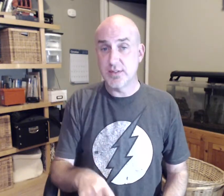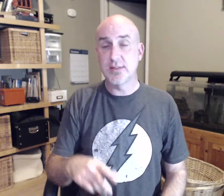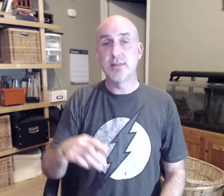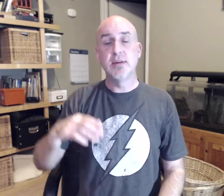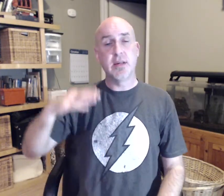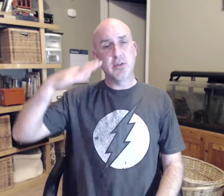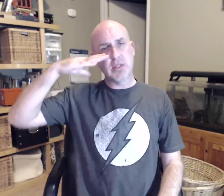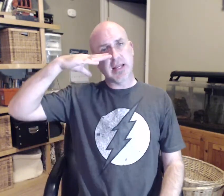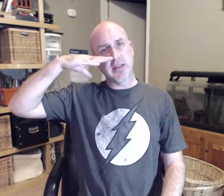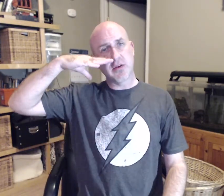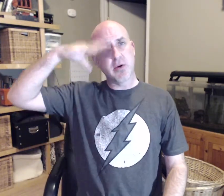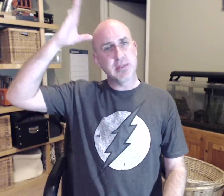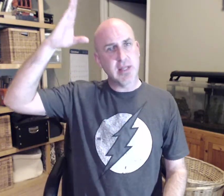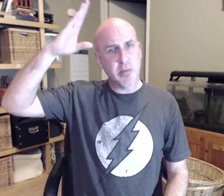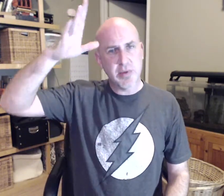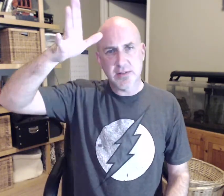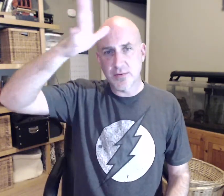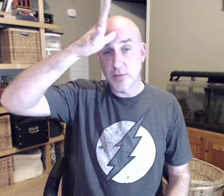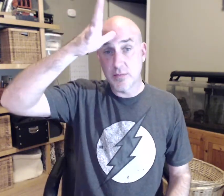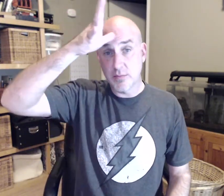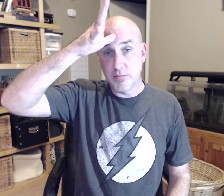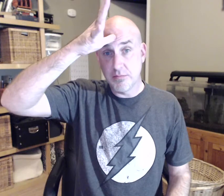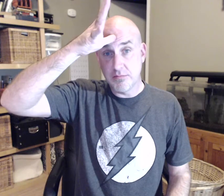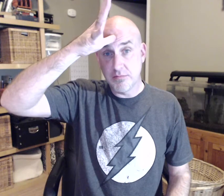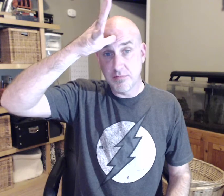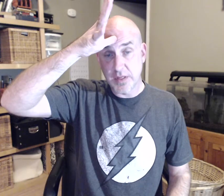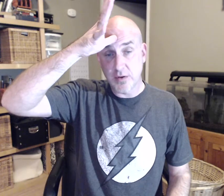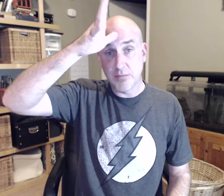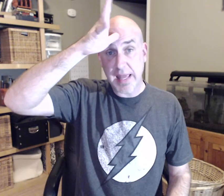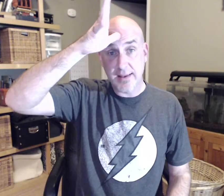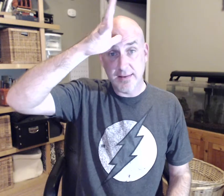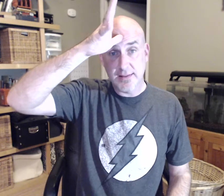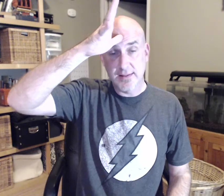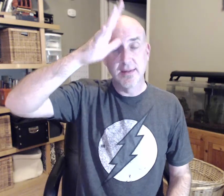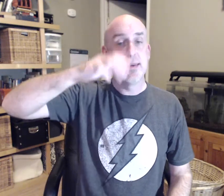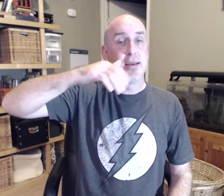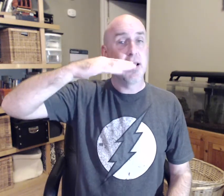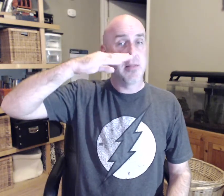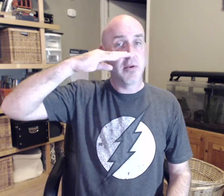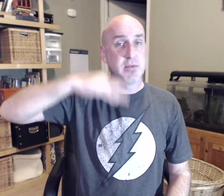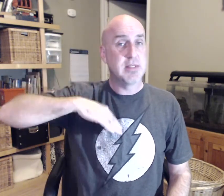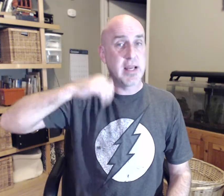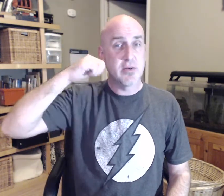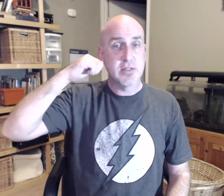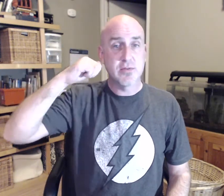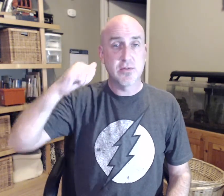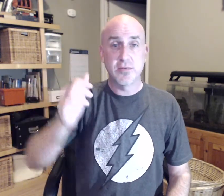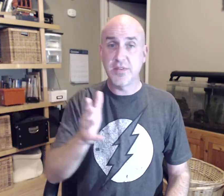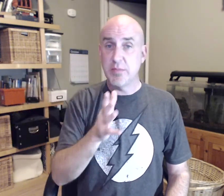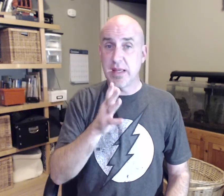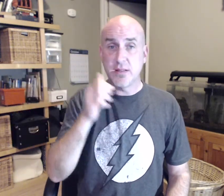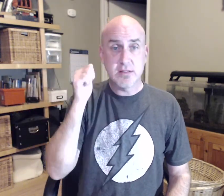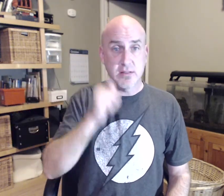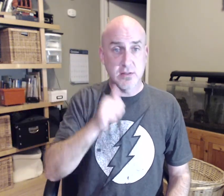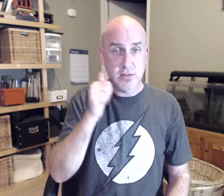questions. Understanding the nose and up is for, males, and the nose and down is for females,